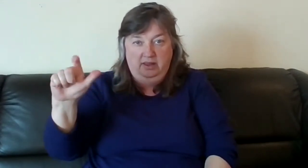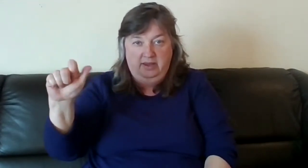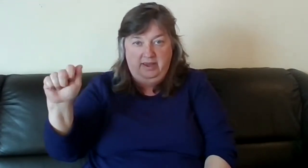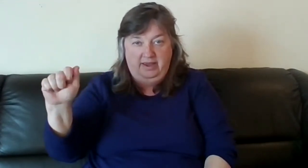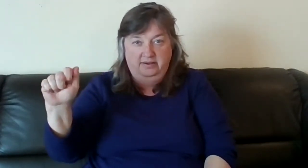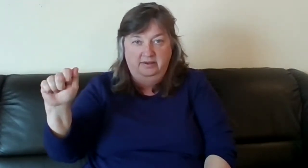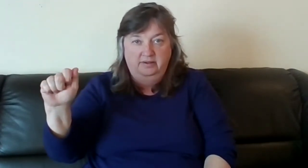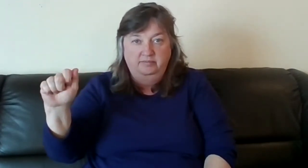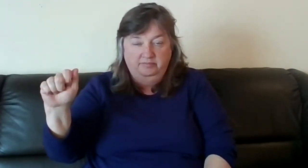G-R-A-N-O-L-A.